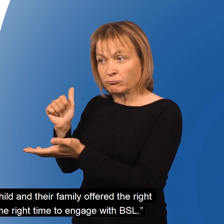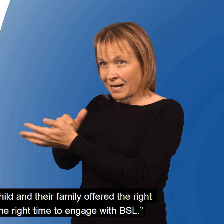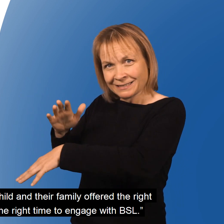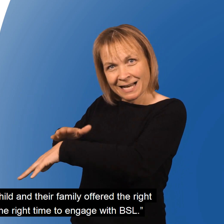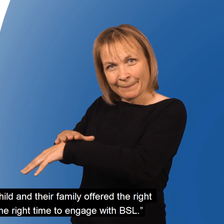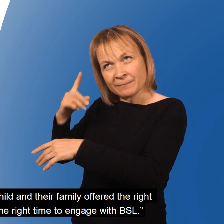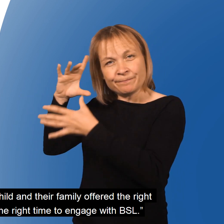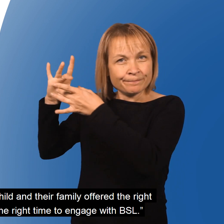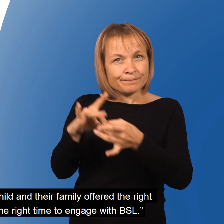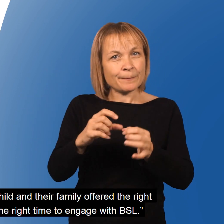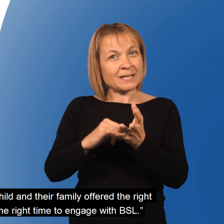BSL.